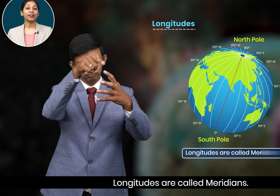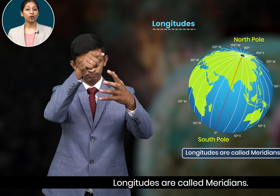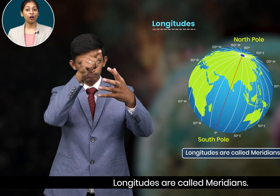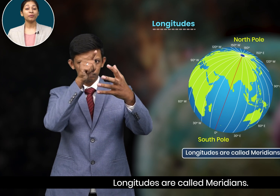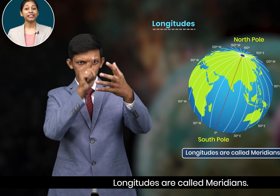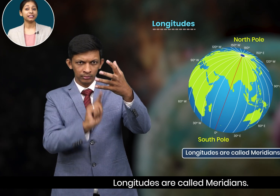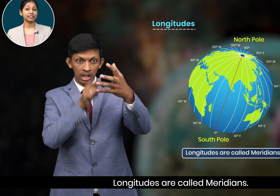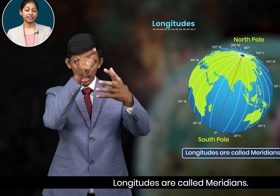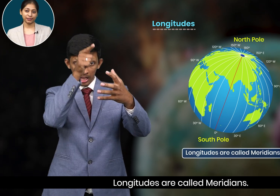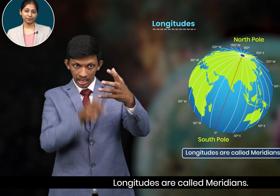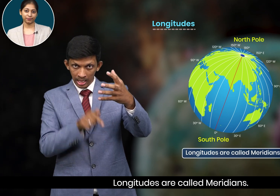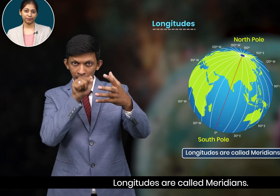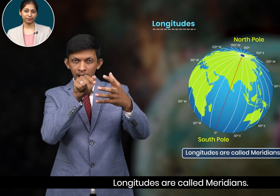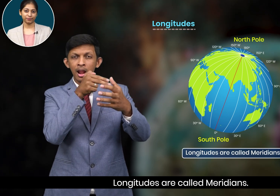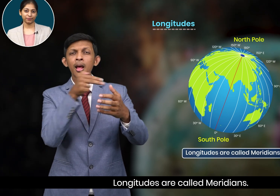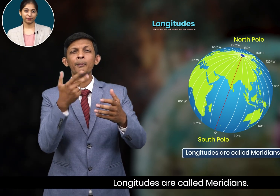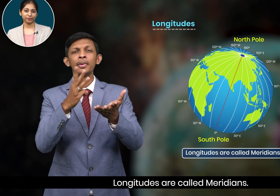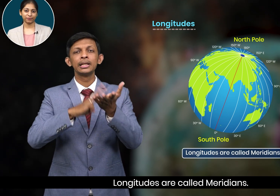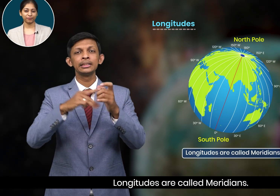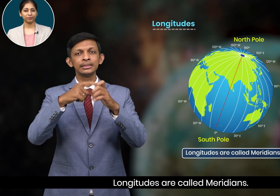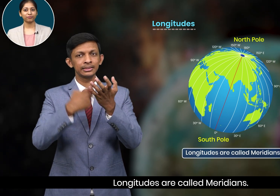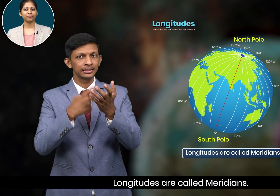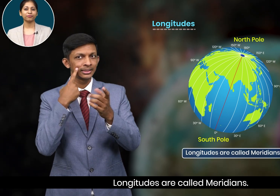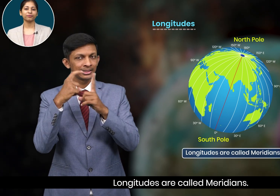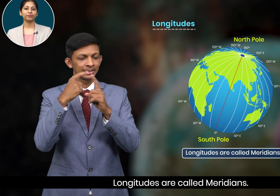Longitudes are called meridians.